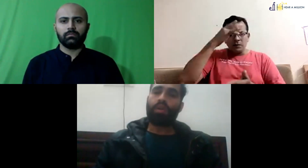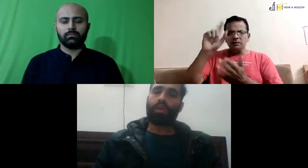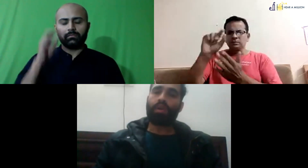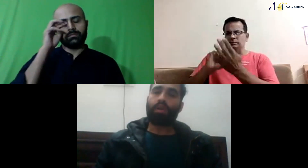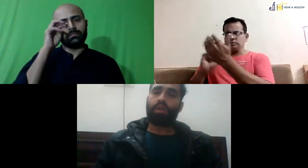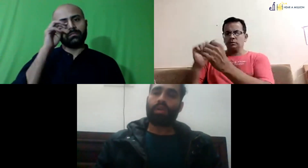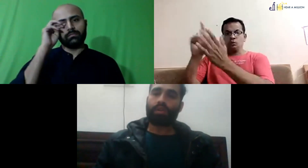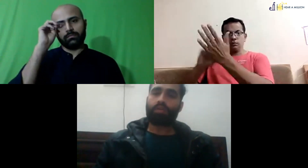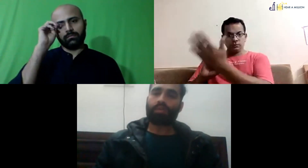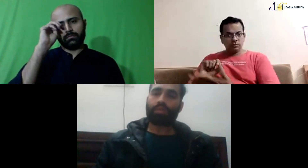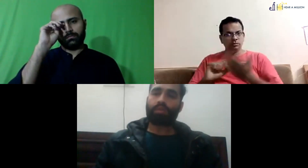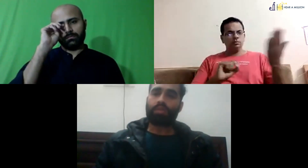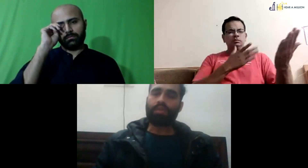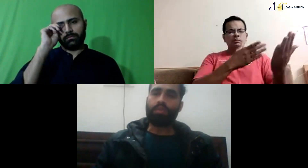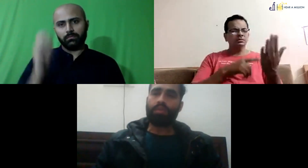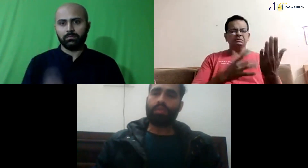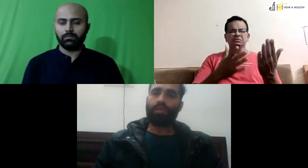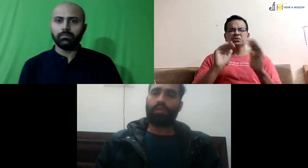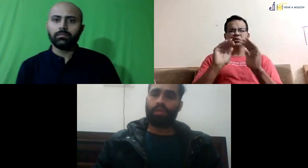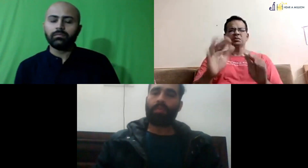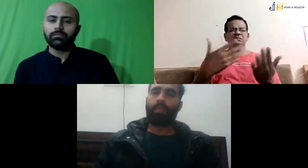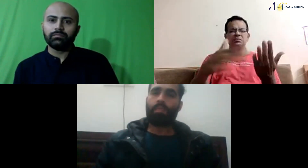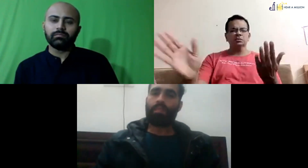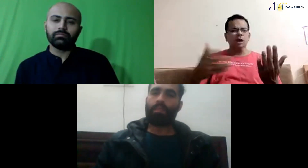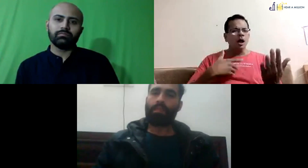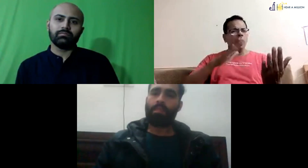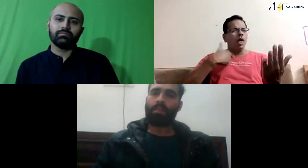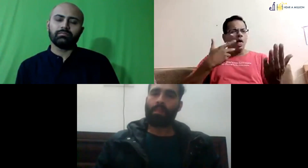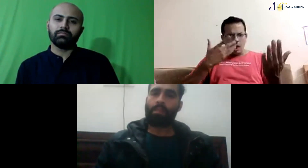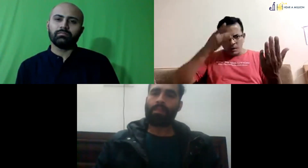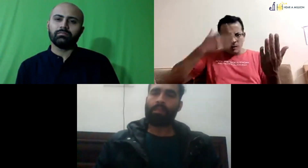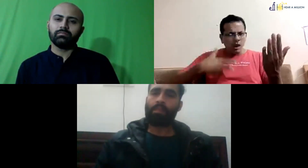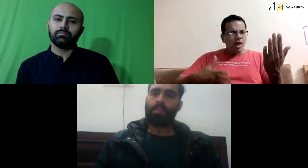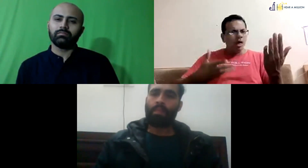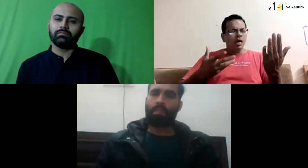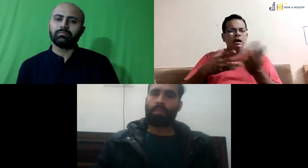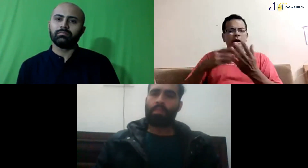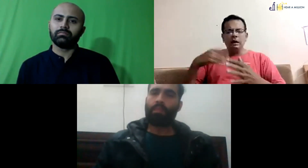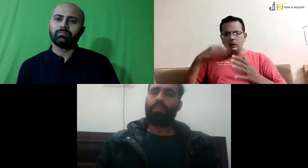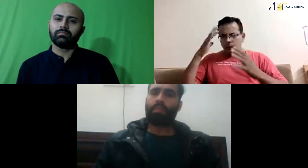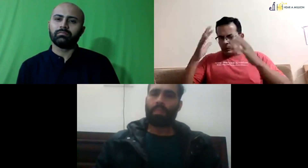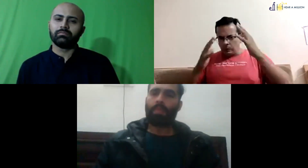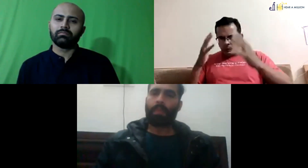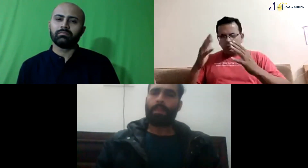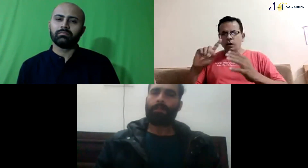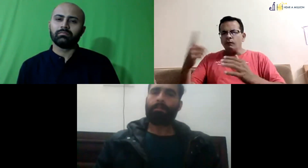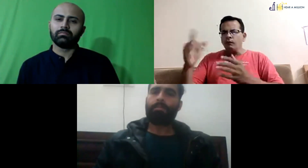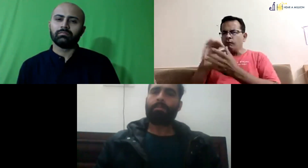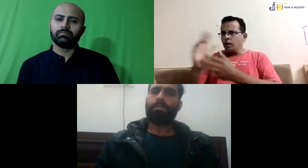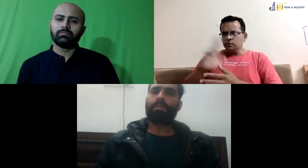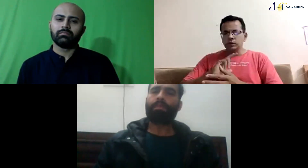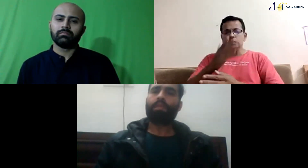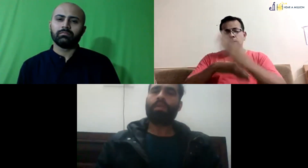when I was in Amazon. You know, there is a problem, but I give them in written. They said they denied that